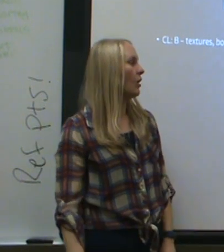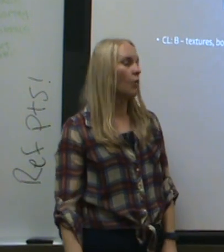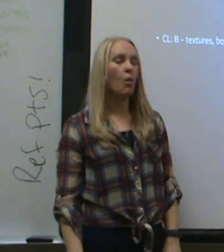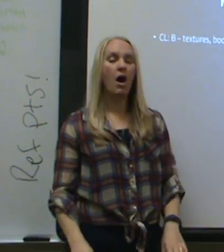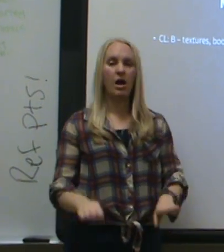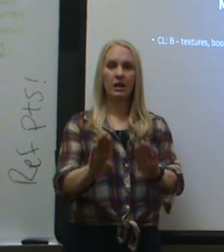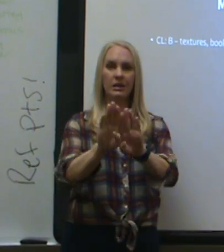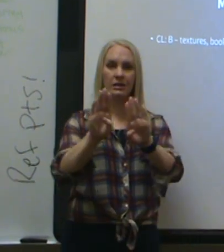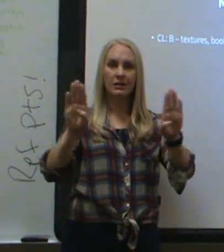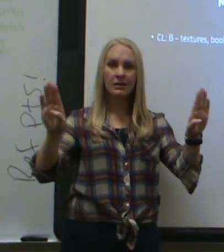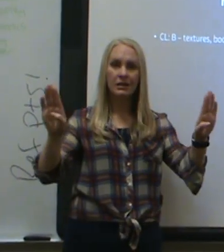Wall,